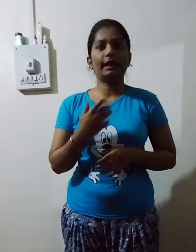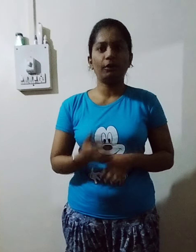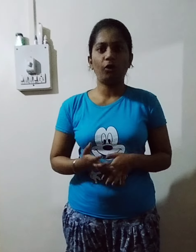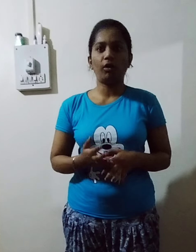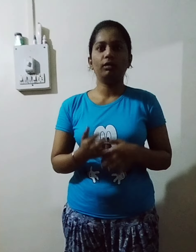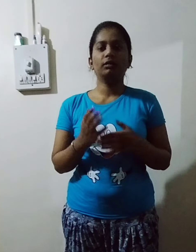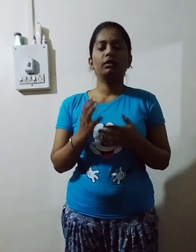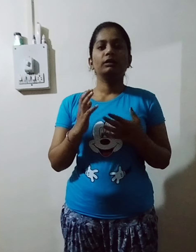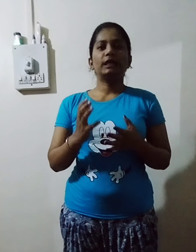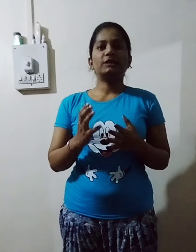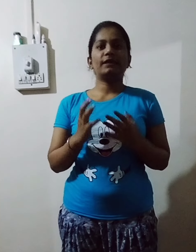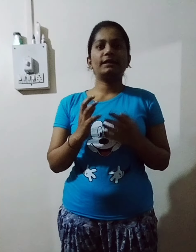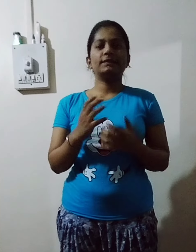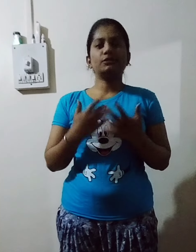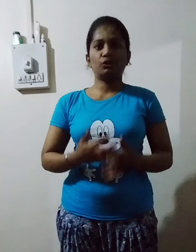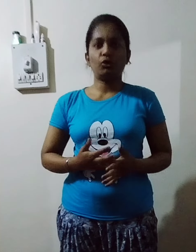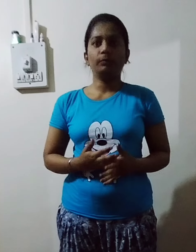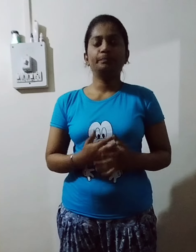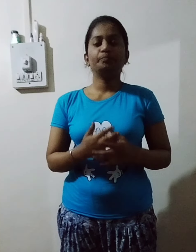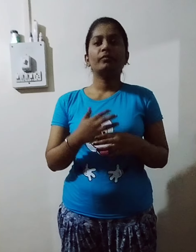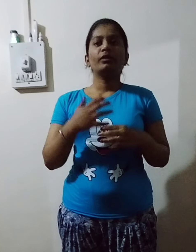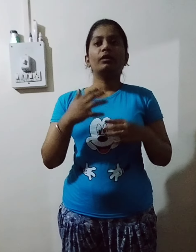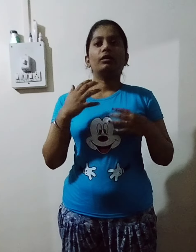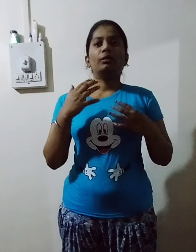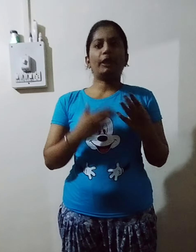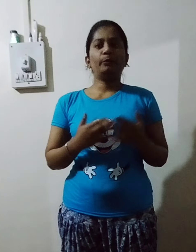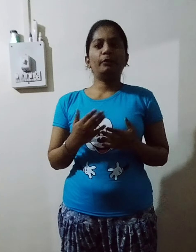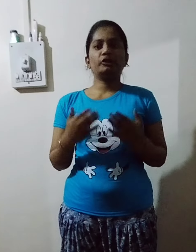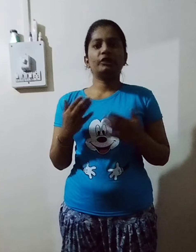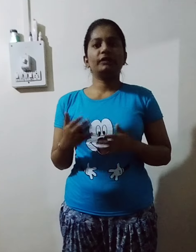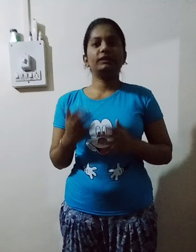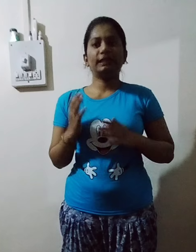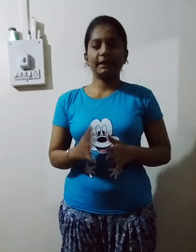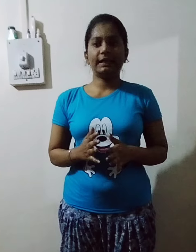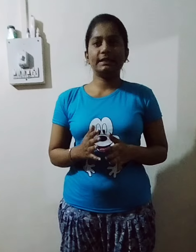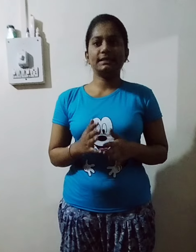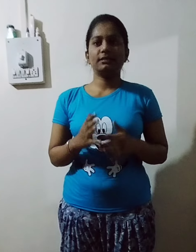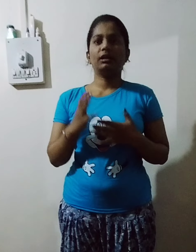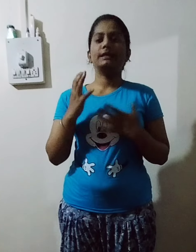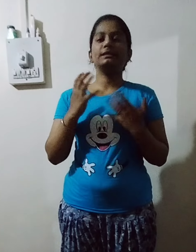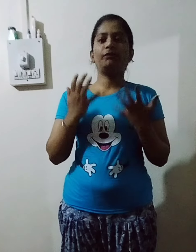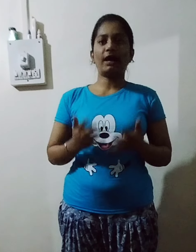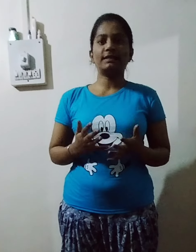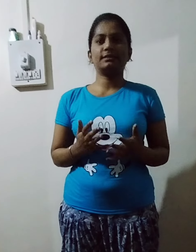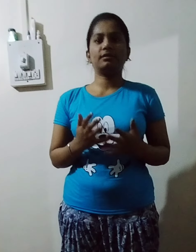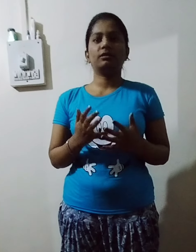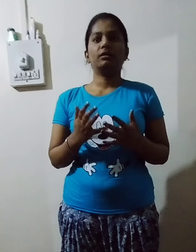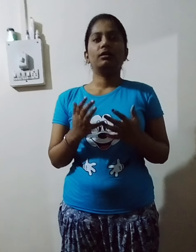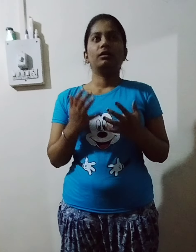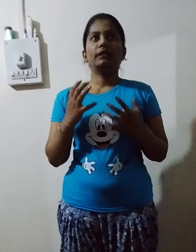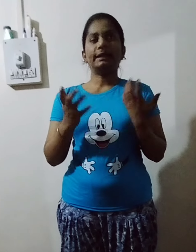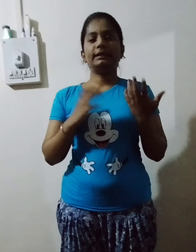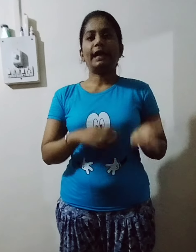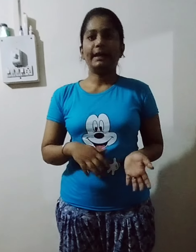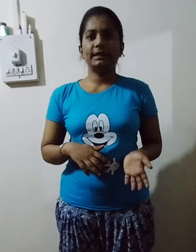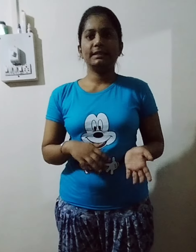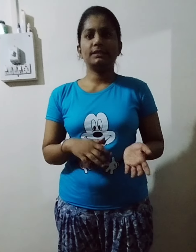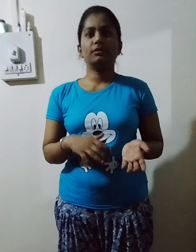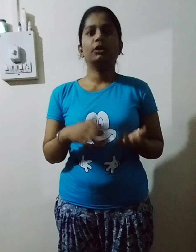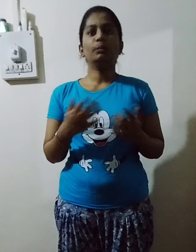all. That's why it is a slow. Manipulation with the linked list is a faster than the array list